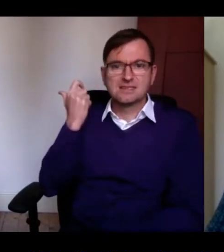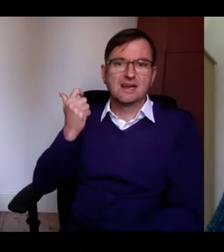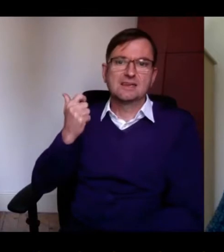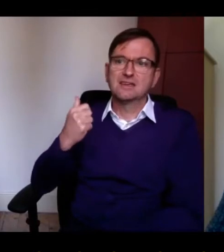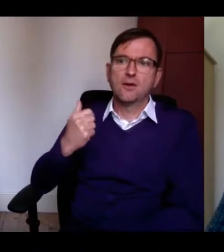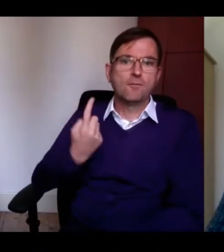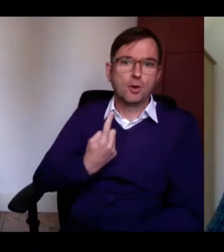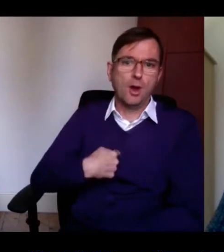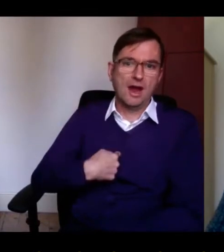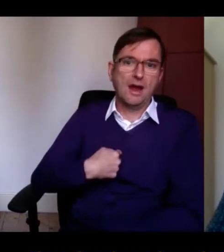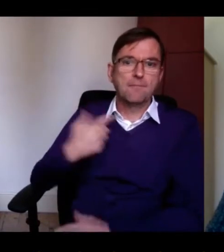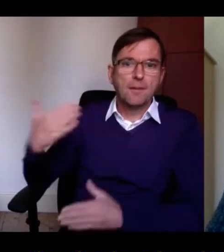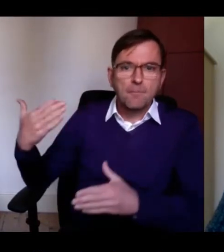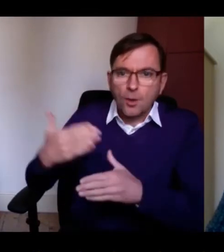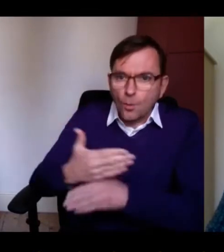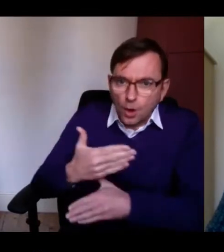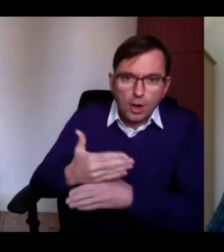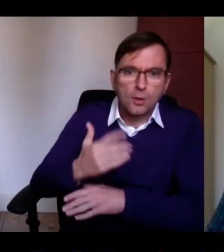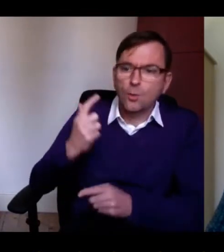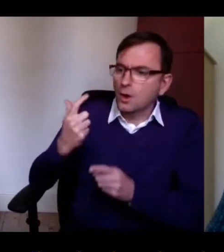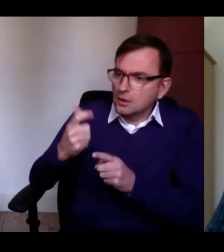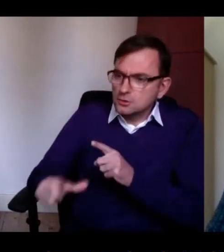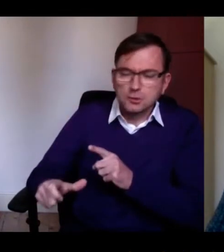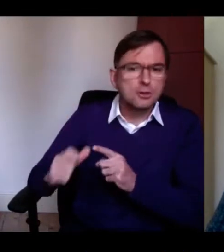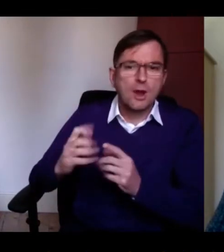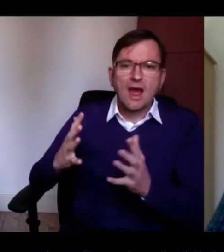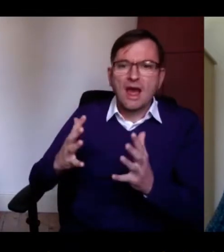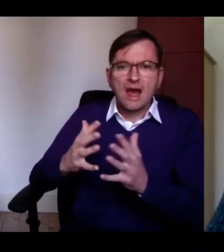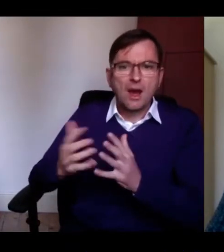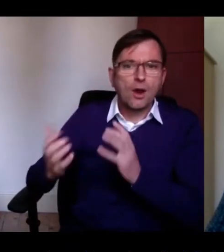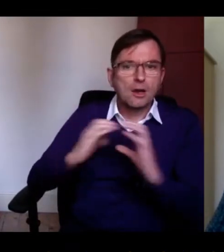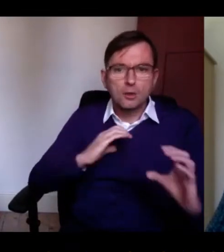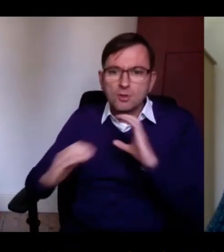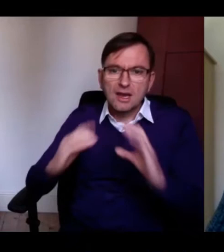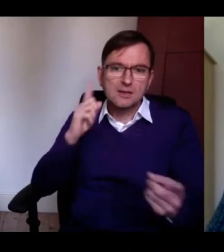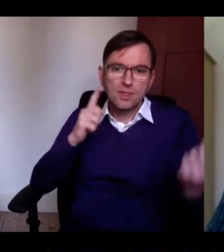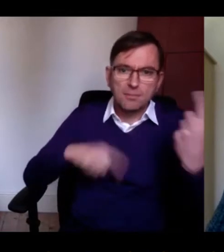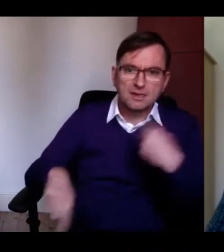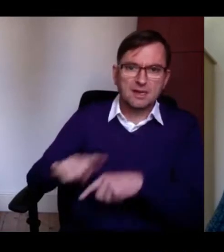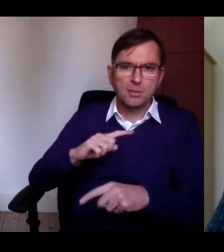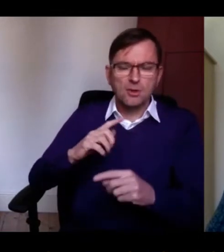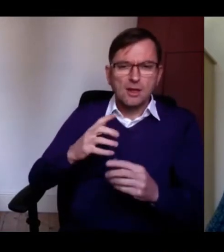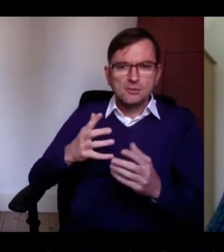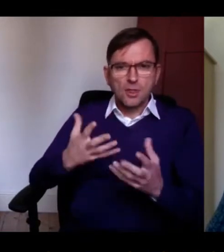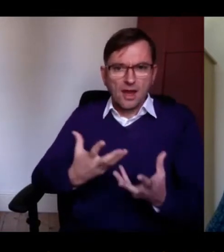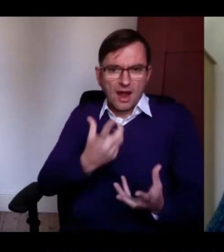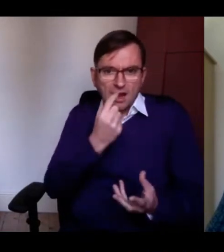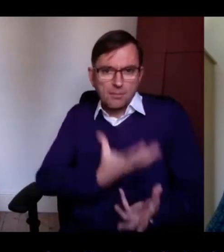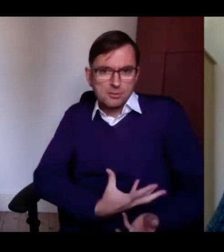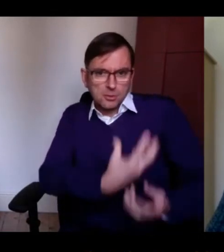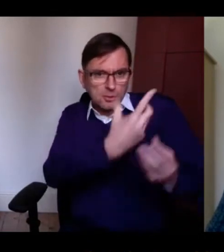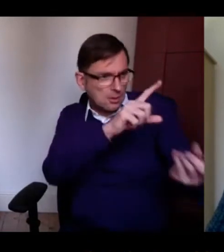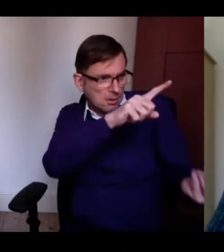a knowledge and understanding of who I am, how I work, what I do, how I communicate with people,